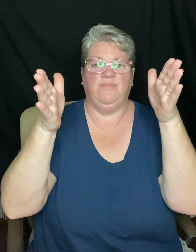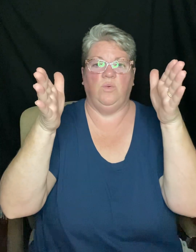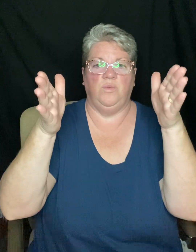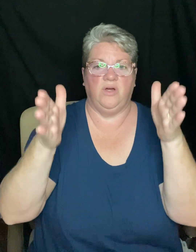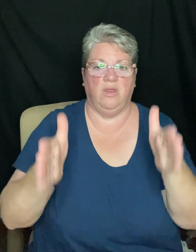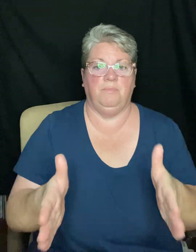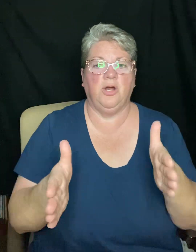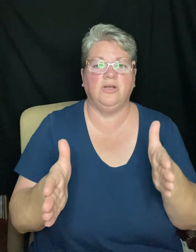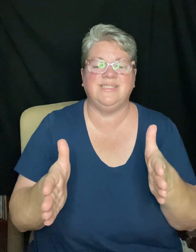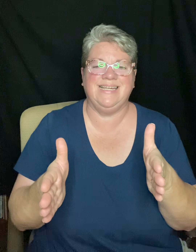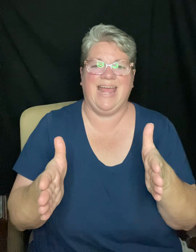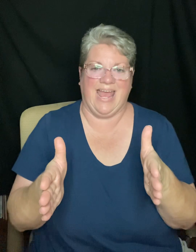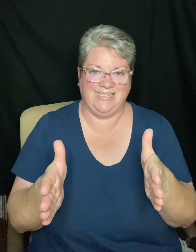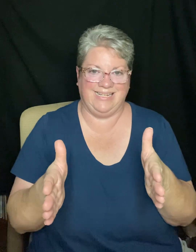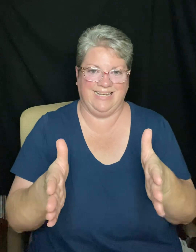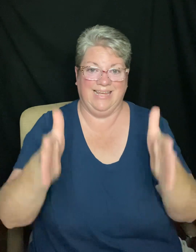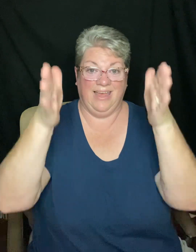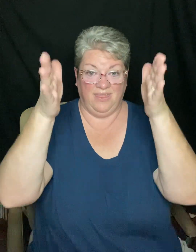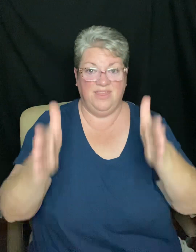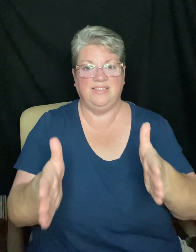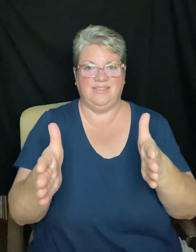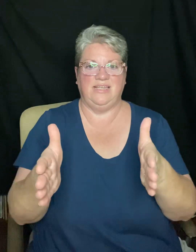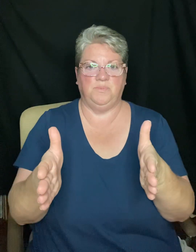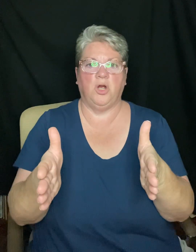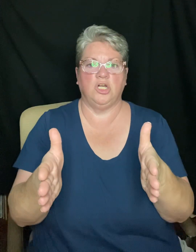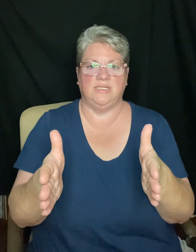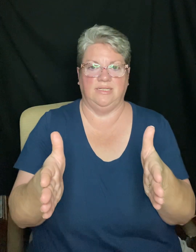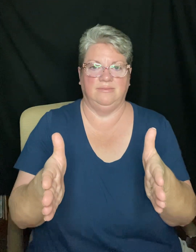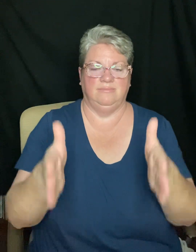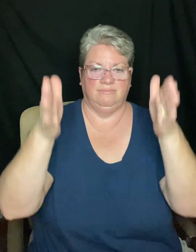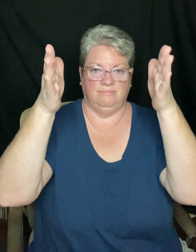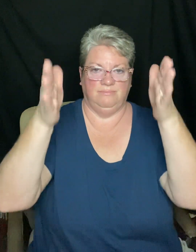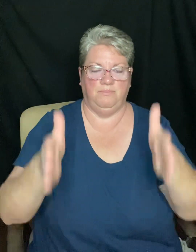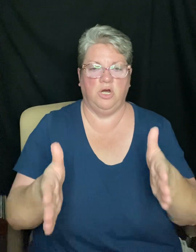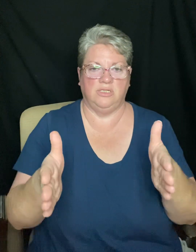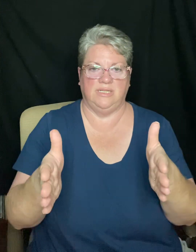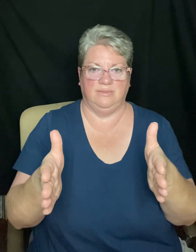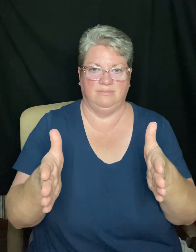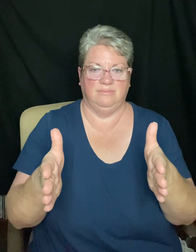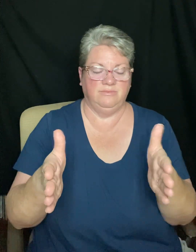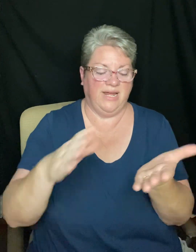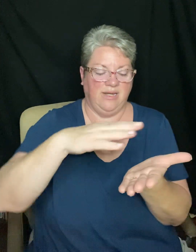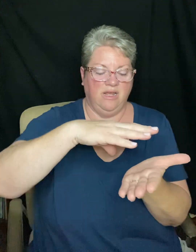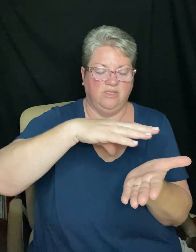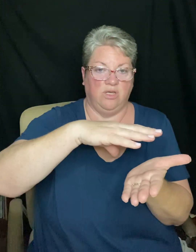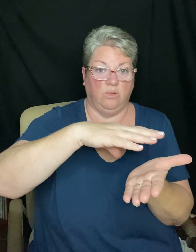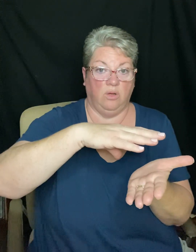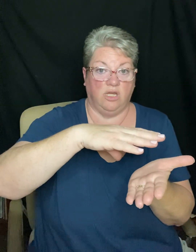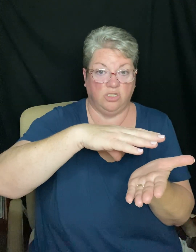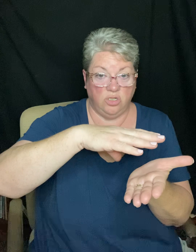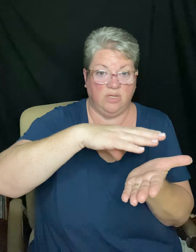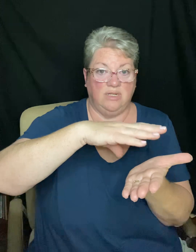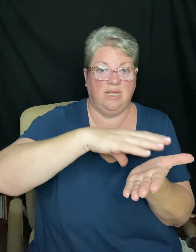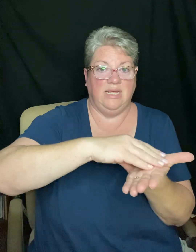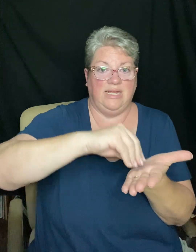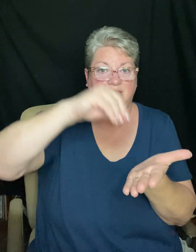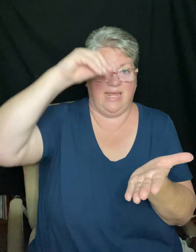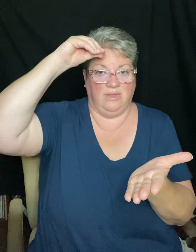we call a person ending. This is person. Person, right? So a student is a